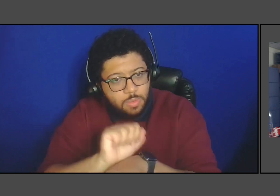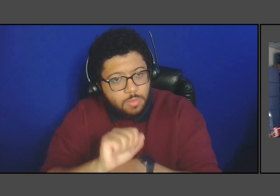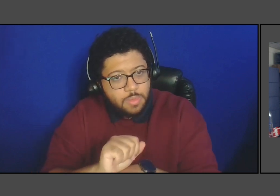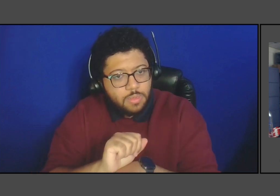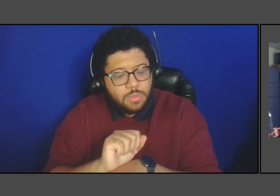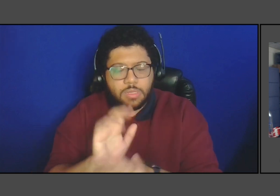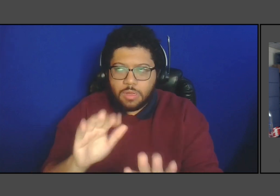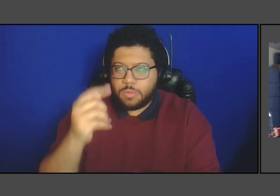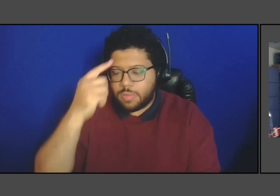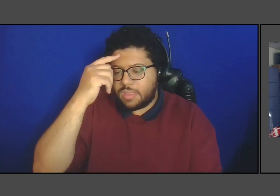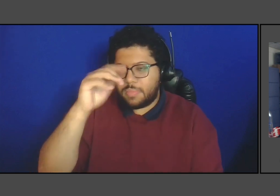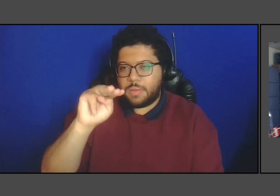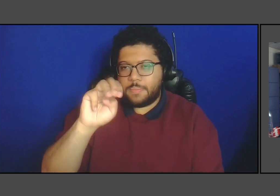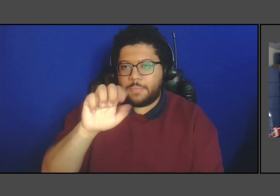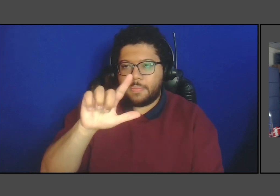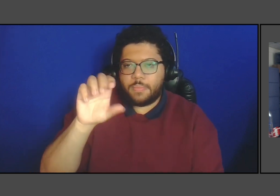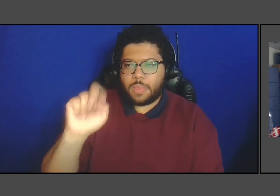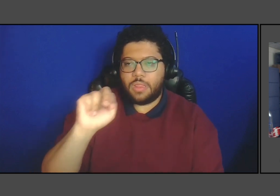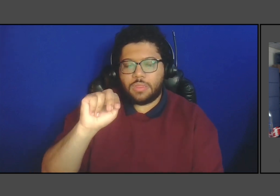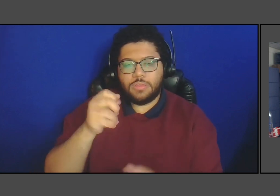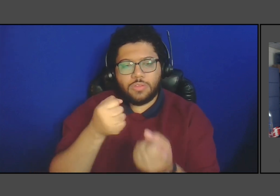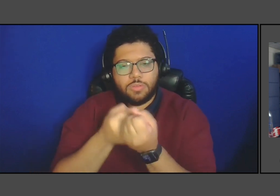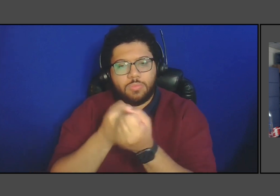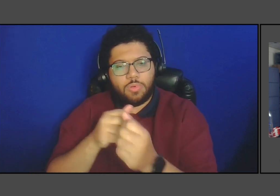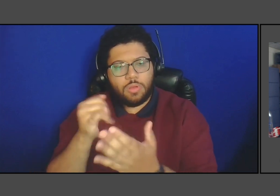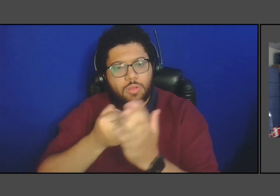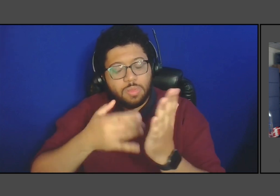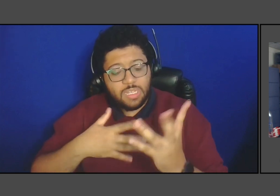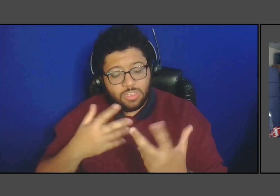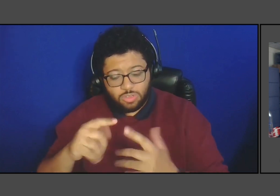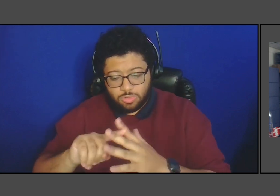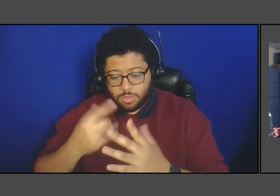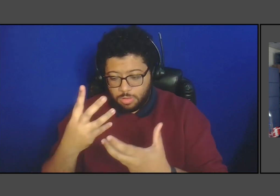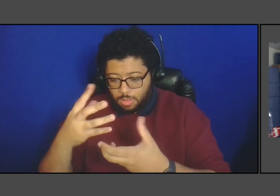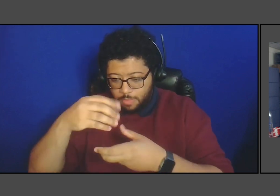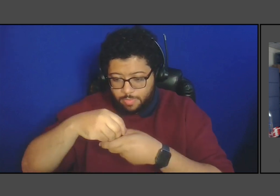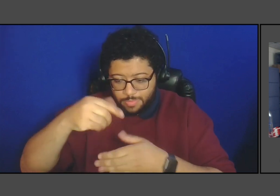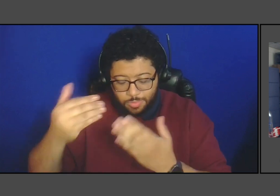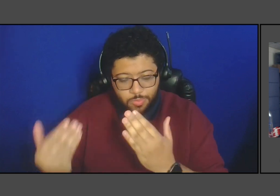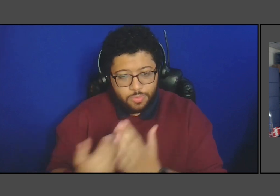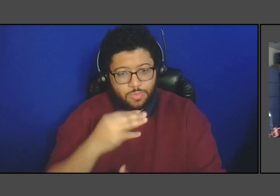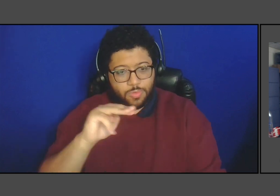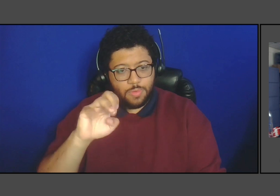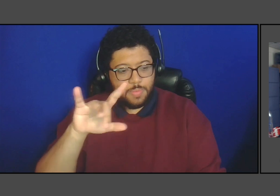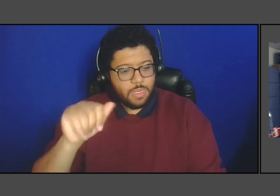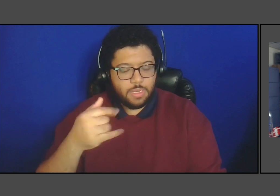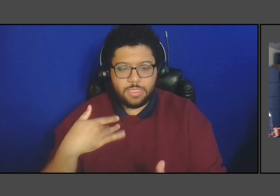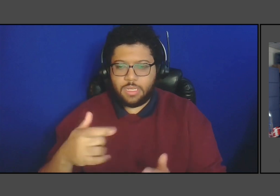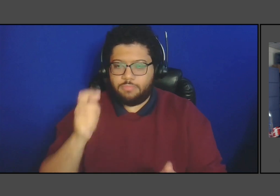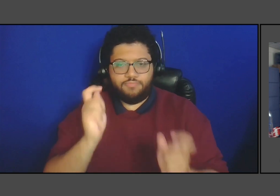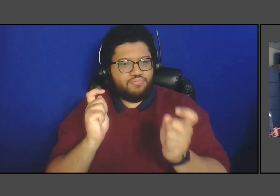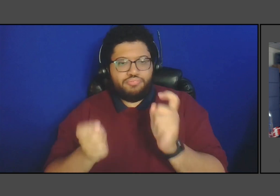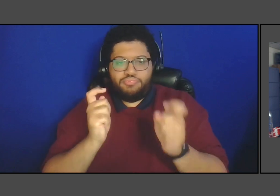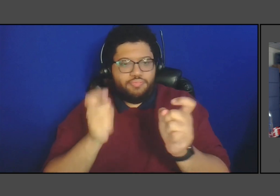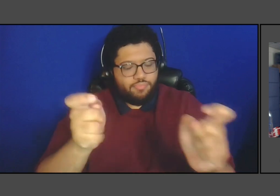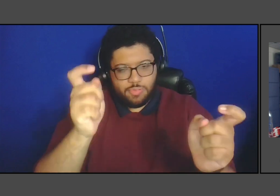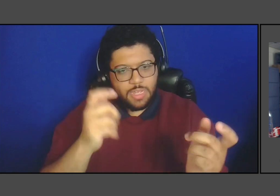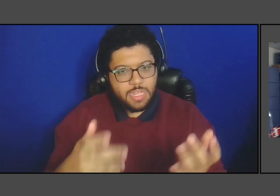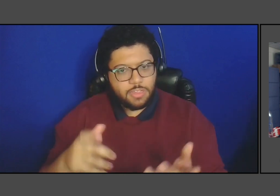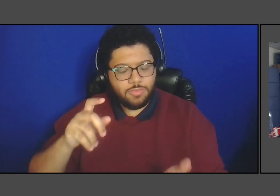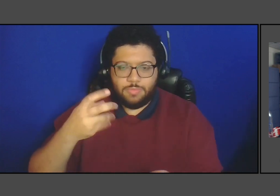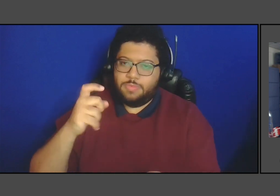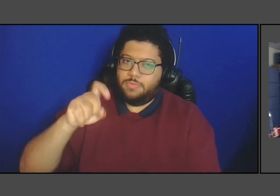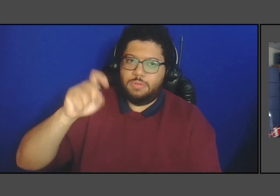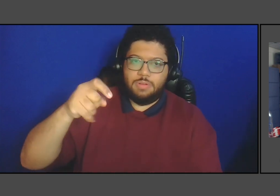artists, when you start getting into this new media, it changes so fast that you really need a lot of funding because it just keeps changing